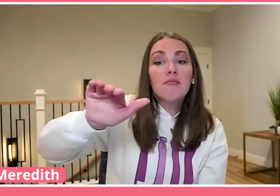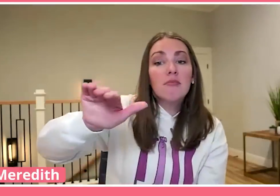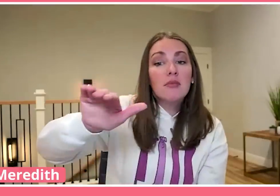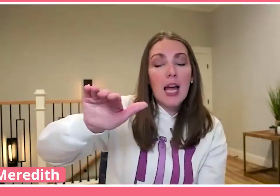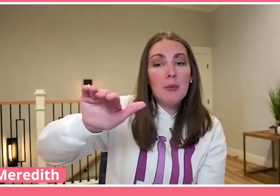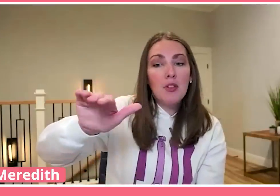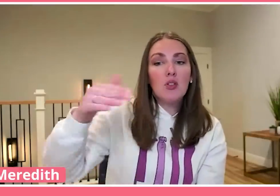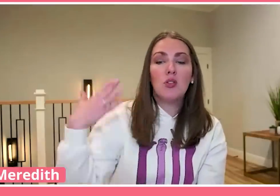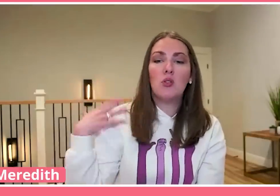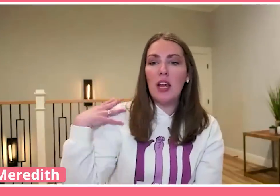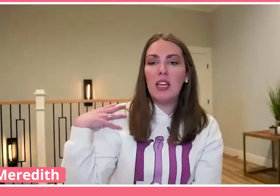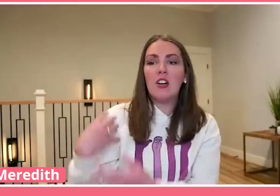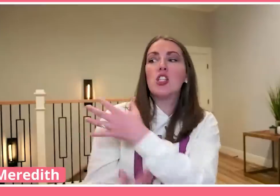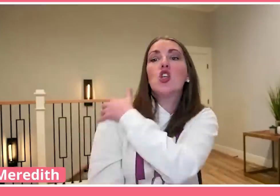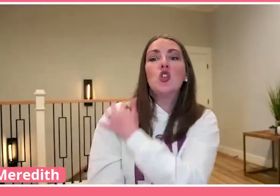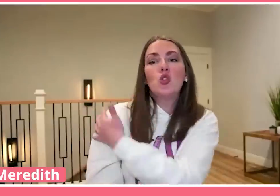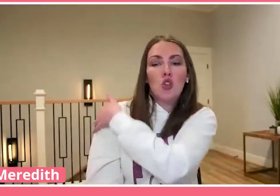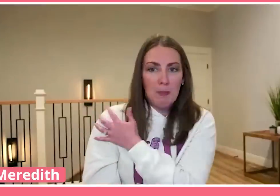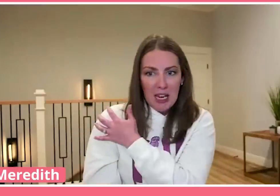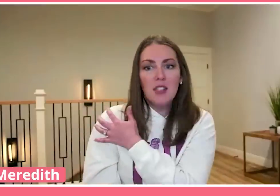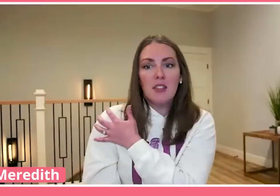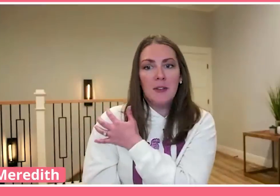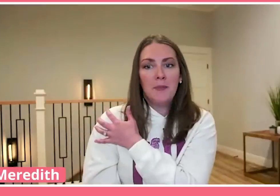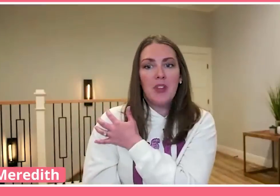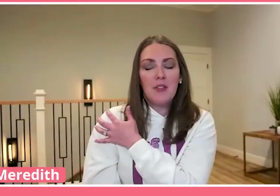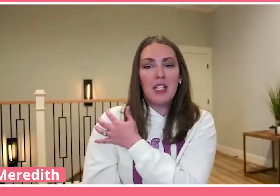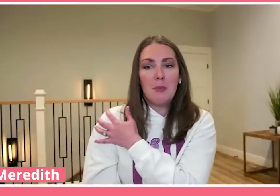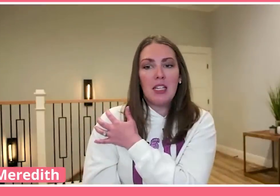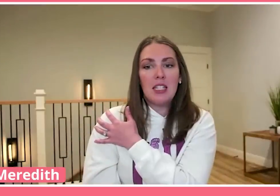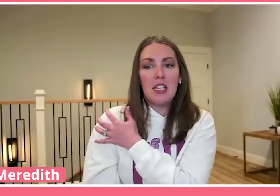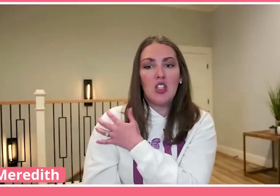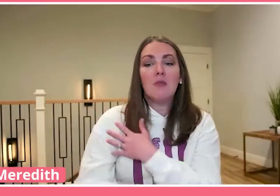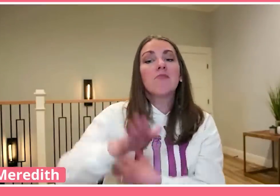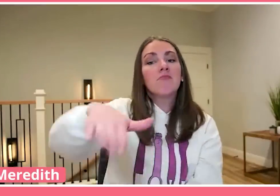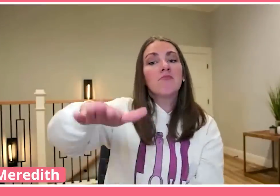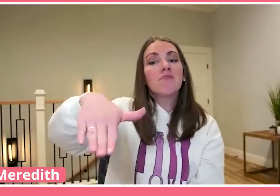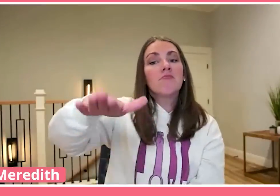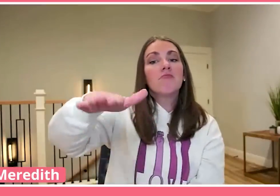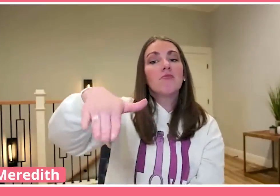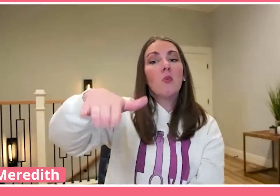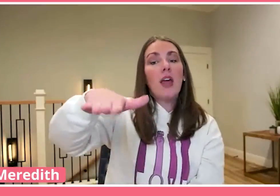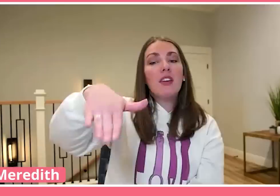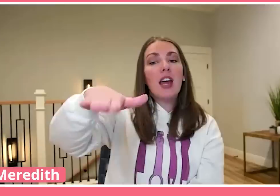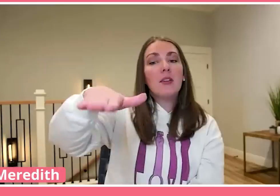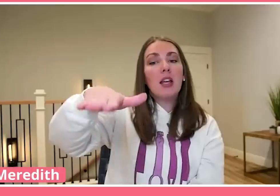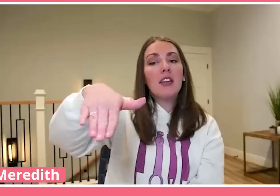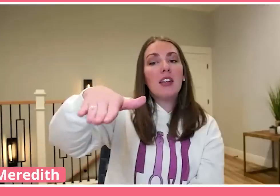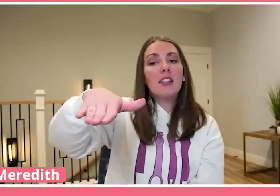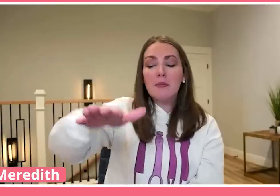Tap them on the shoulder right here. It's a neutral space of getting somebody's attention. Waving at them like this.